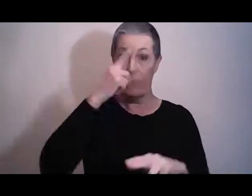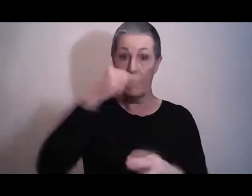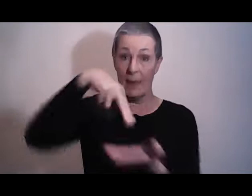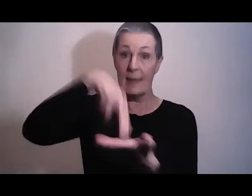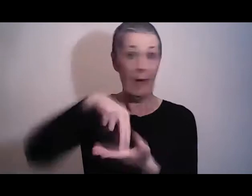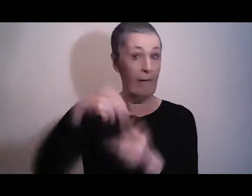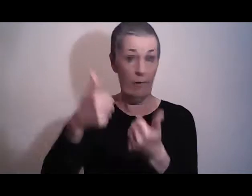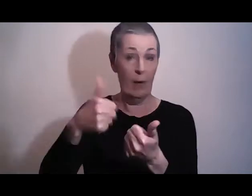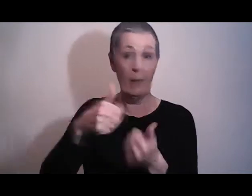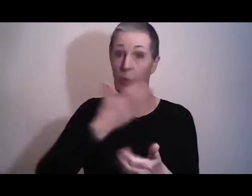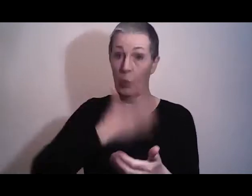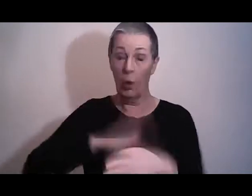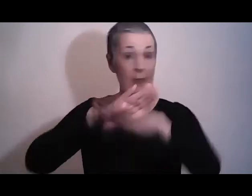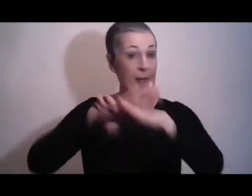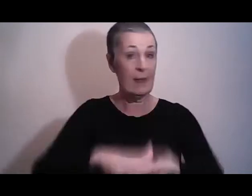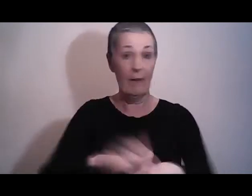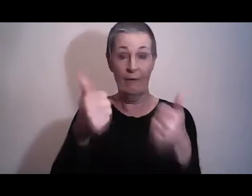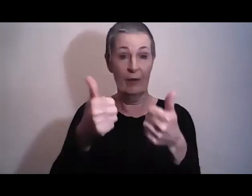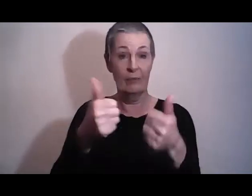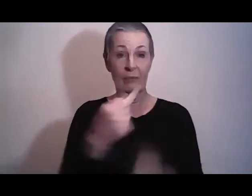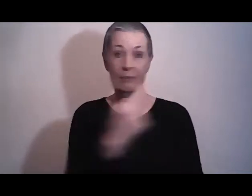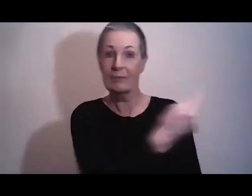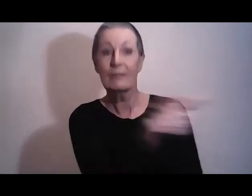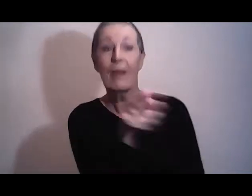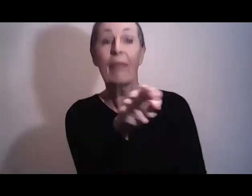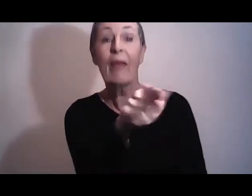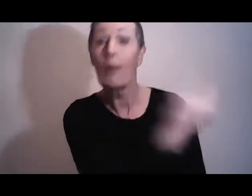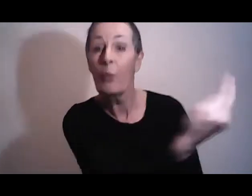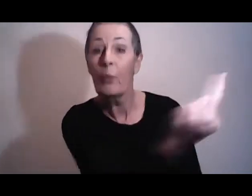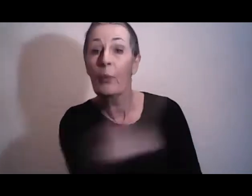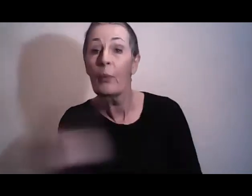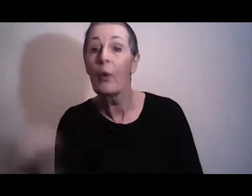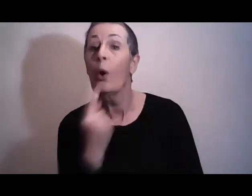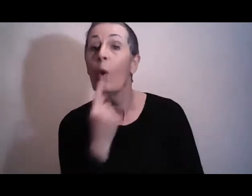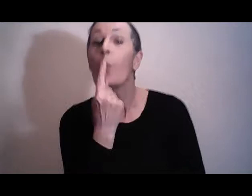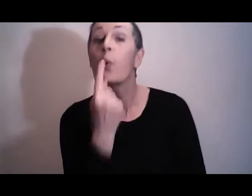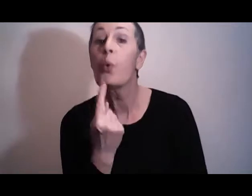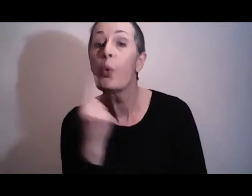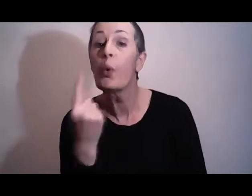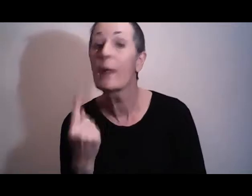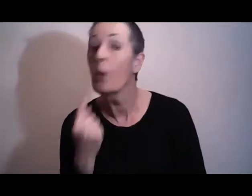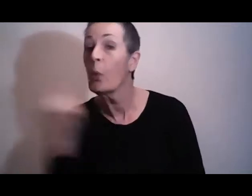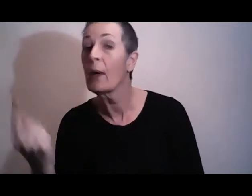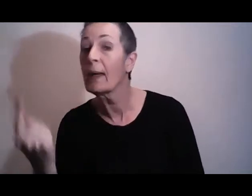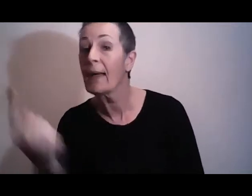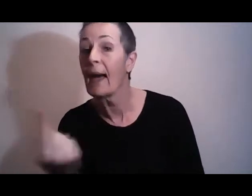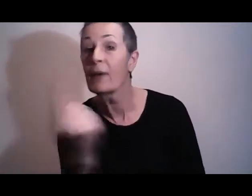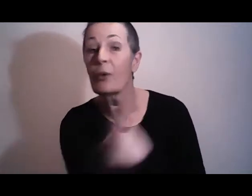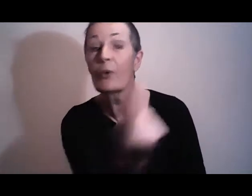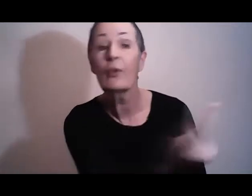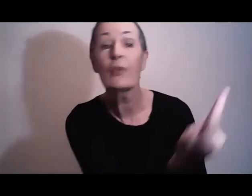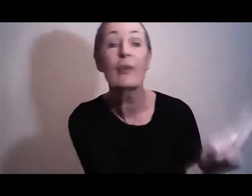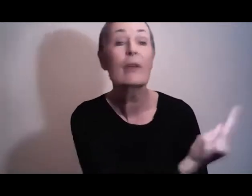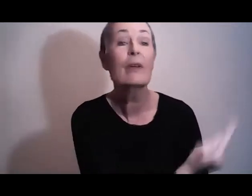Can you see I've put my candles around because we're starting a new year, and I want